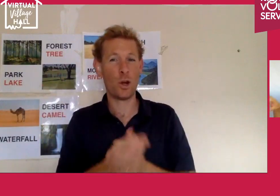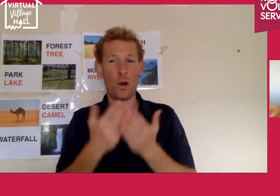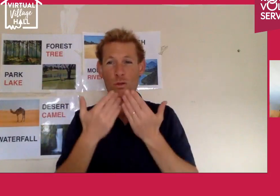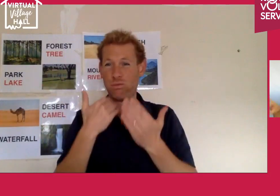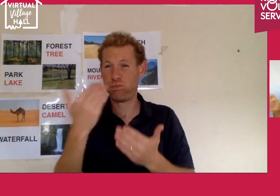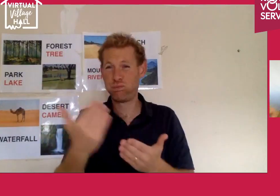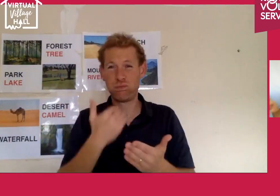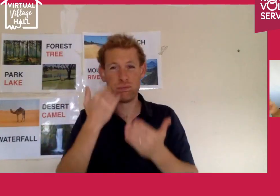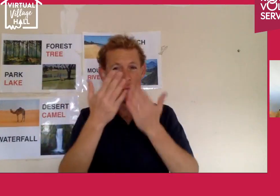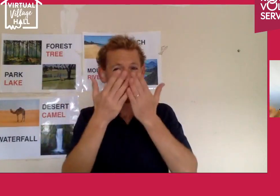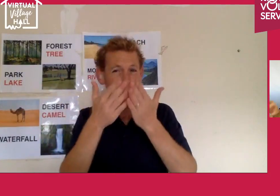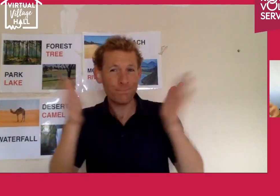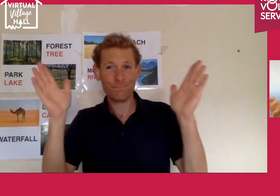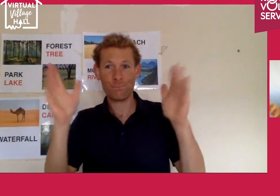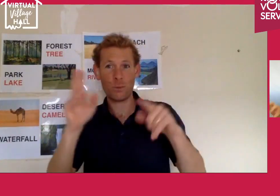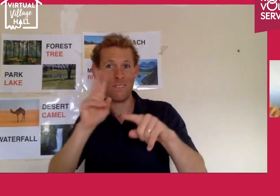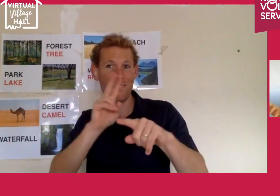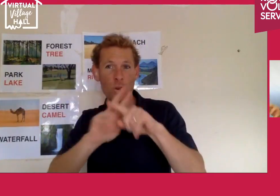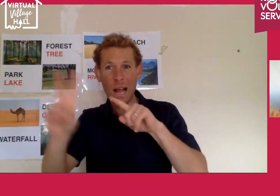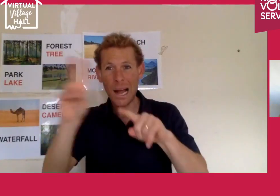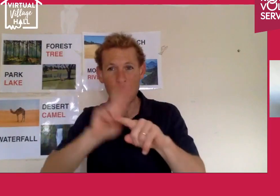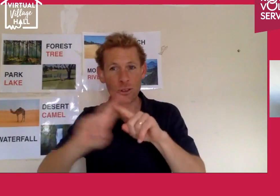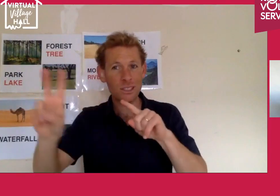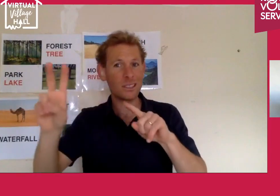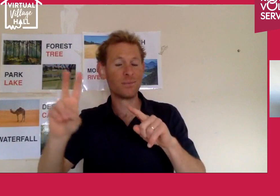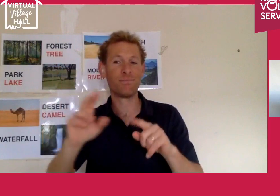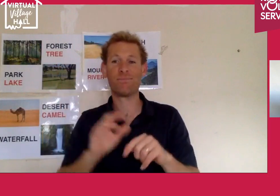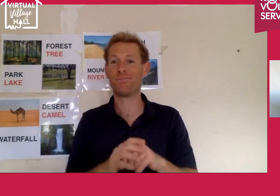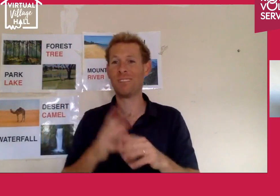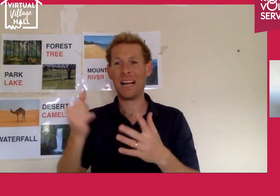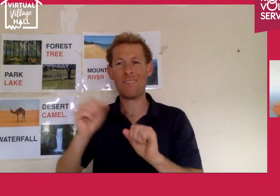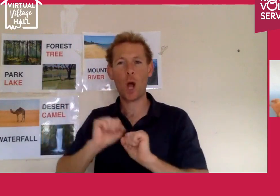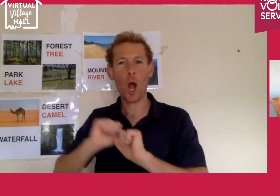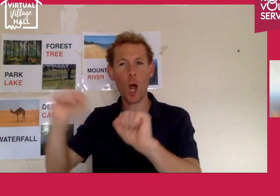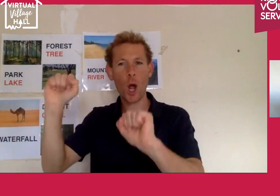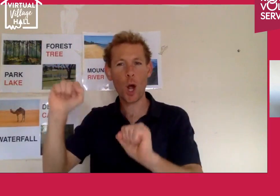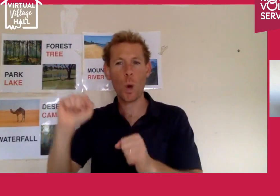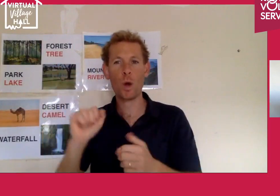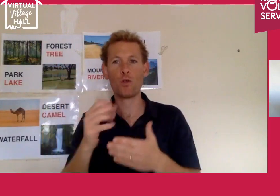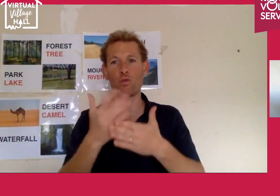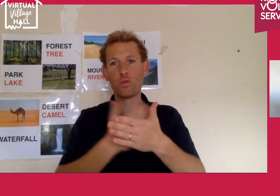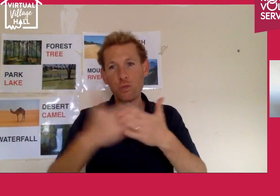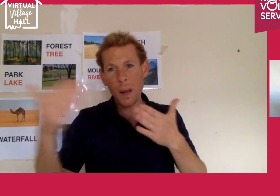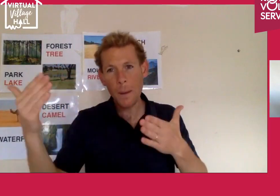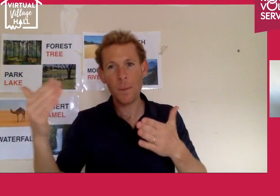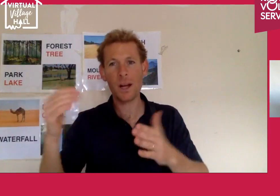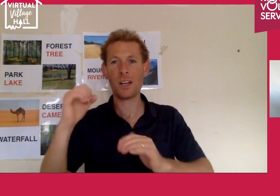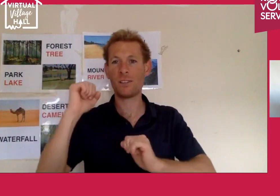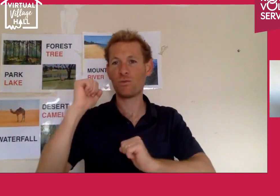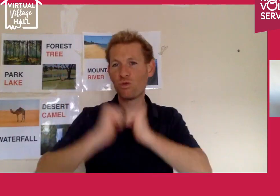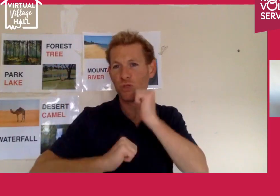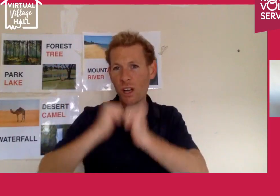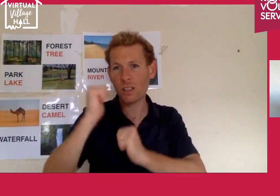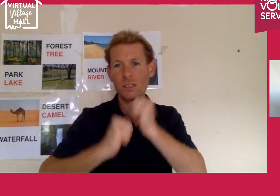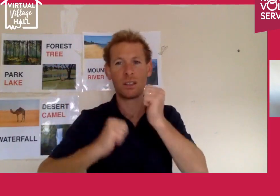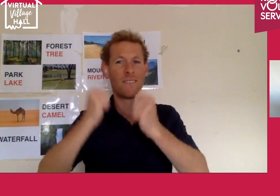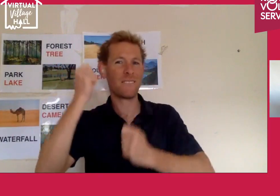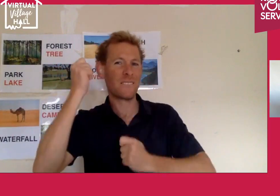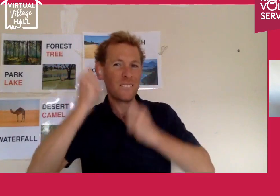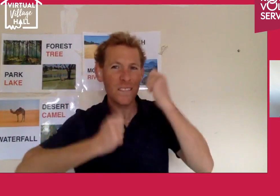their spoken language domains, a sign language interpreter has to know both of their domains quite well as well. So, they have to know